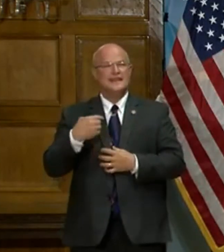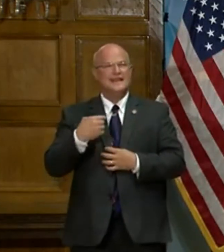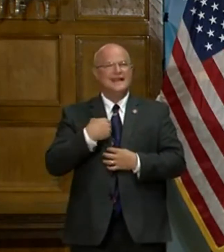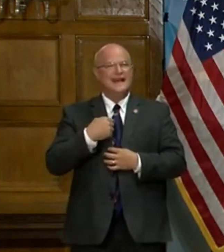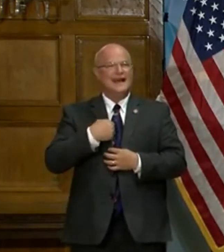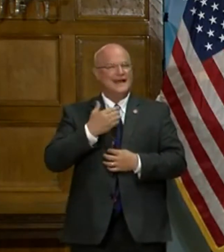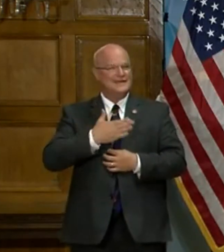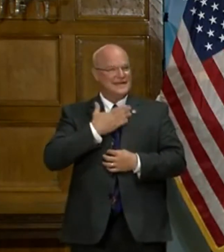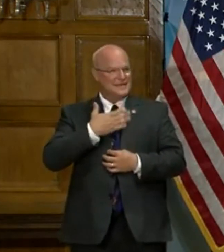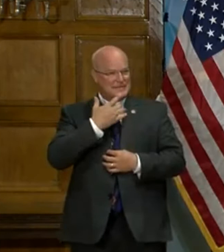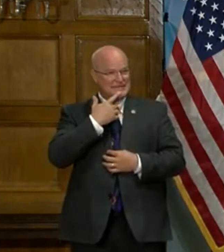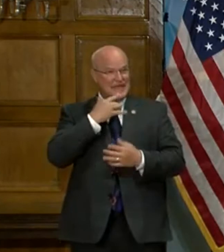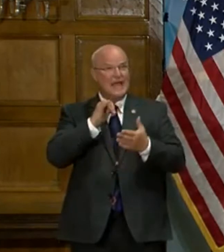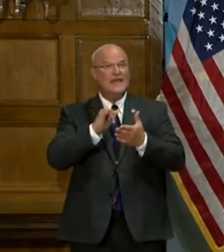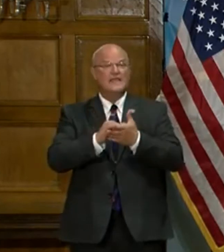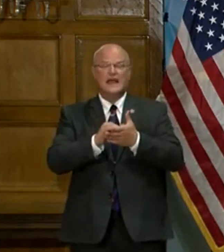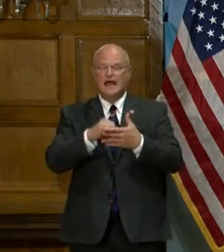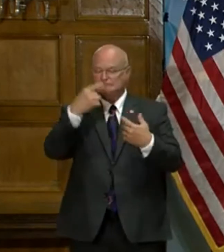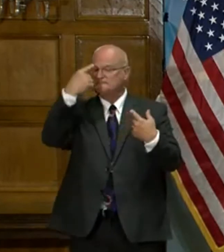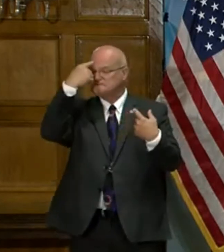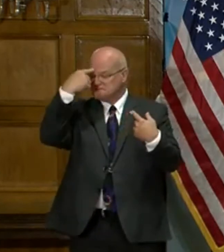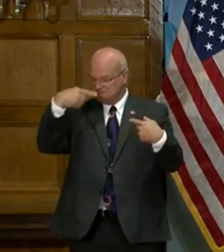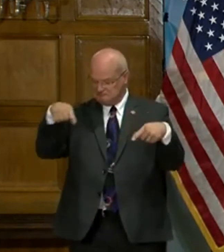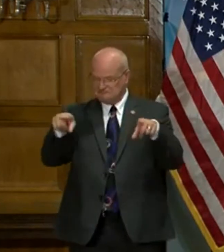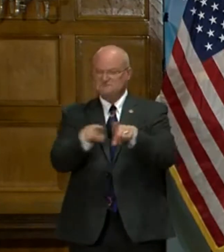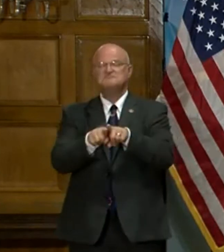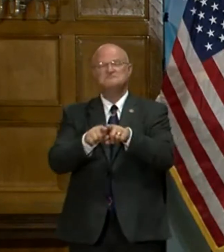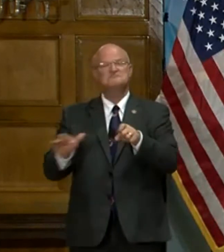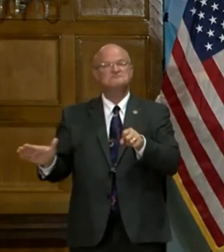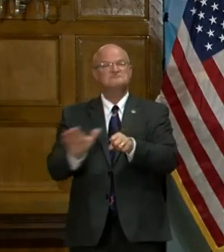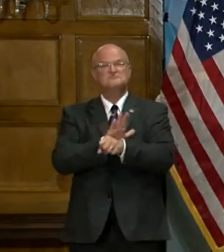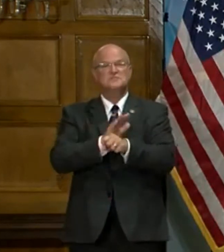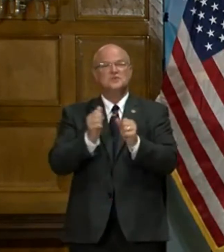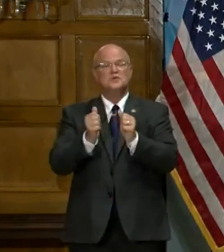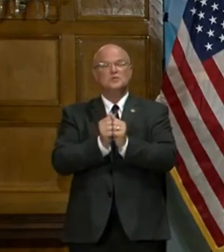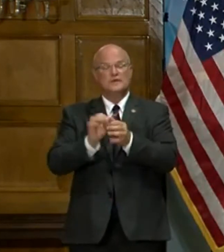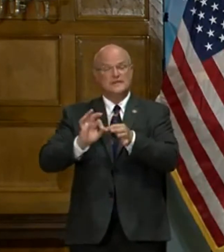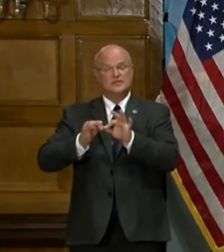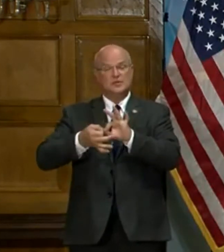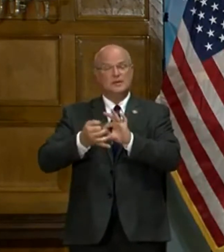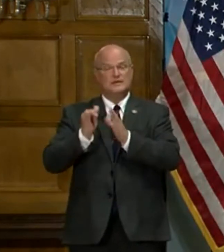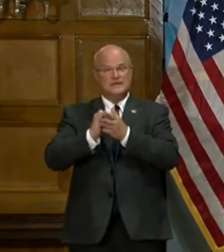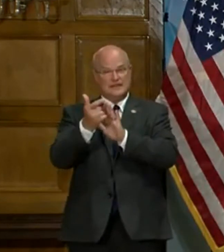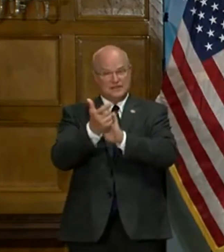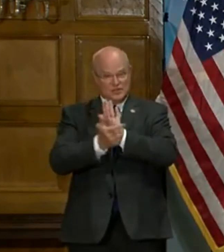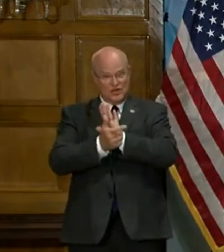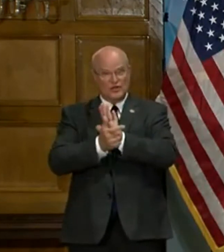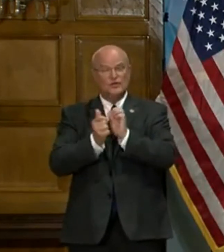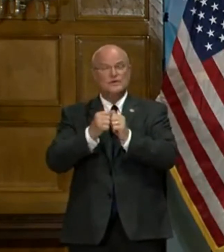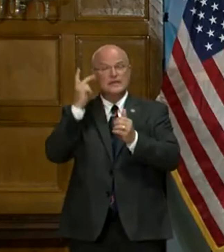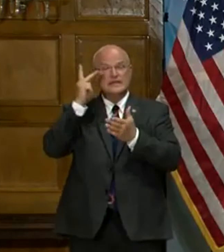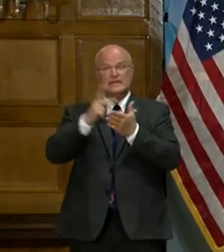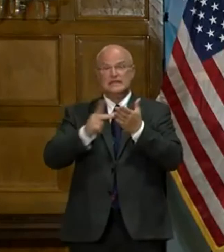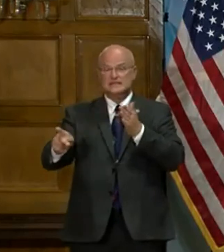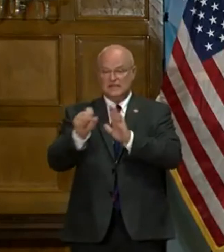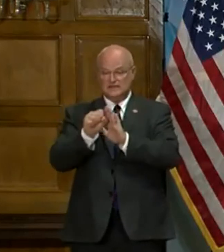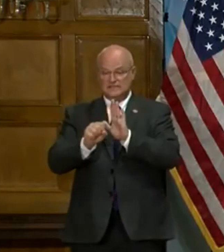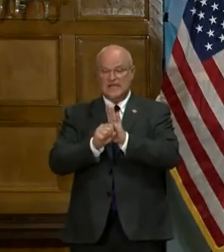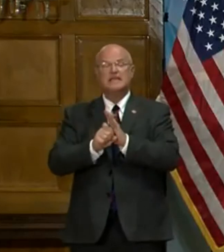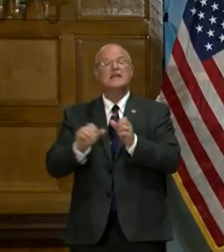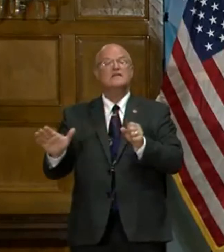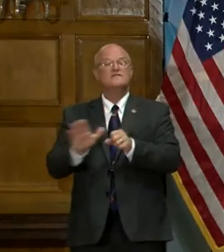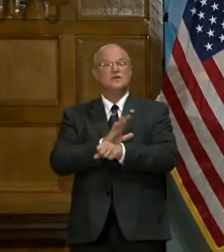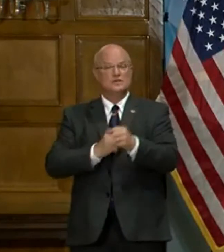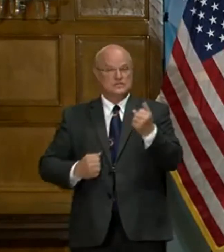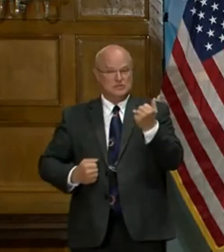am pleased to say that I am in full agreement with the Secretary of State's interpretation of this, and I fully support